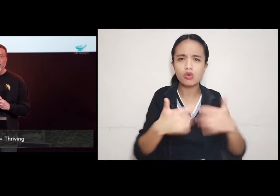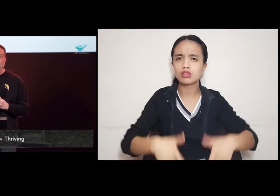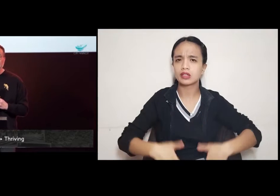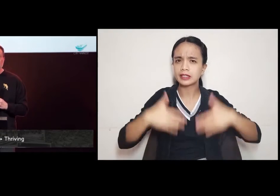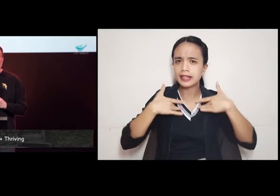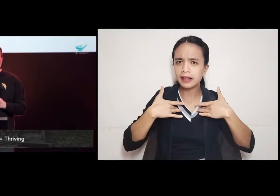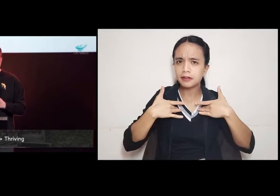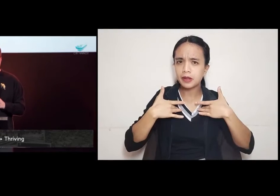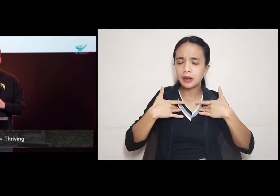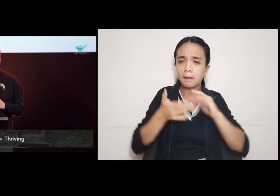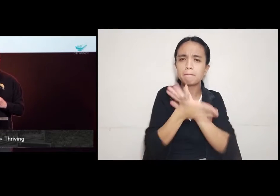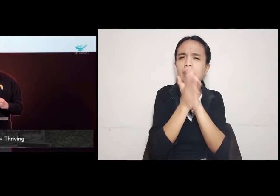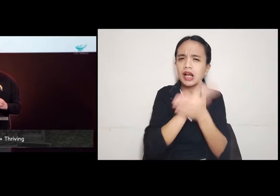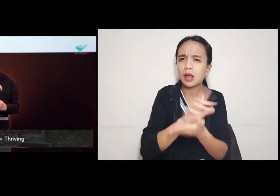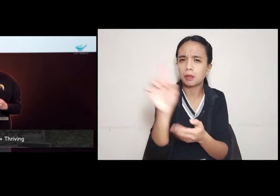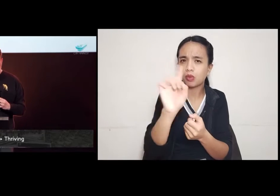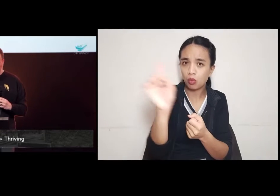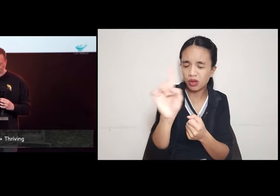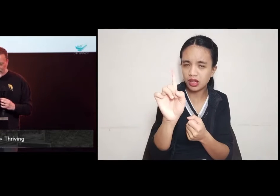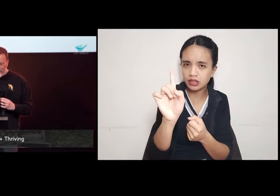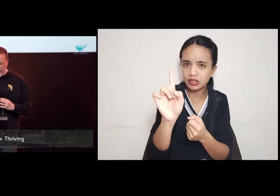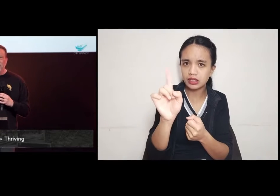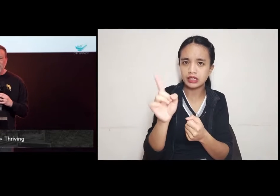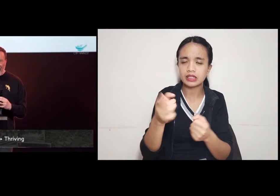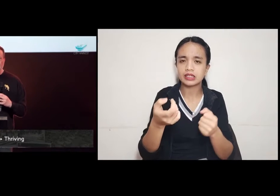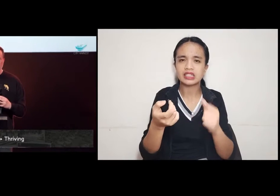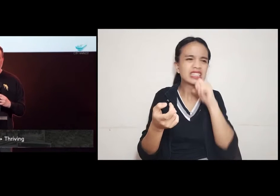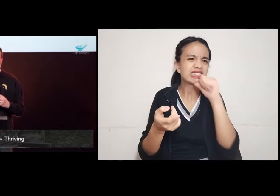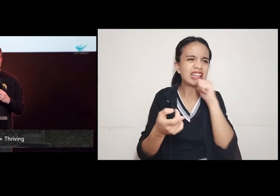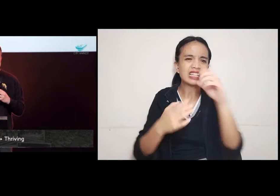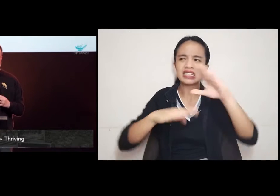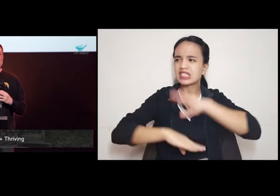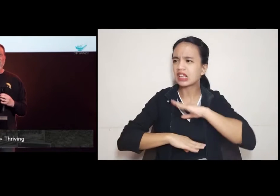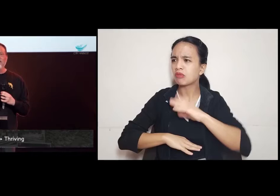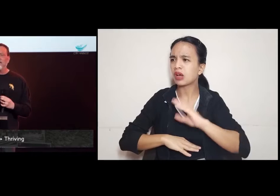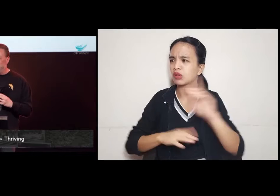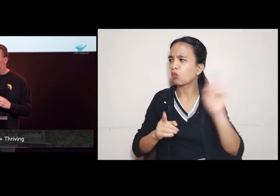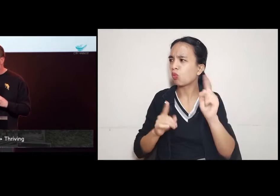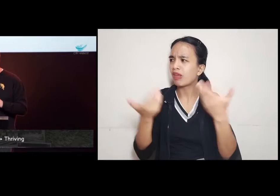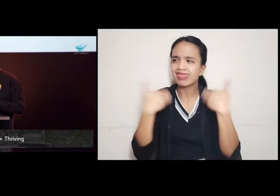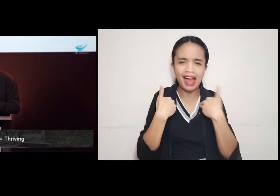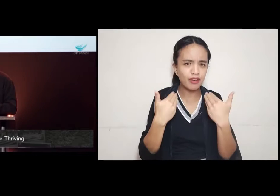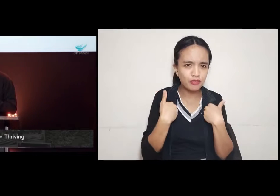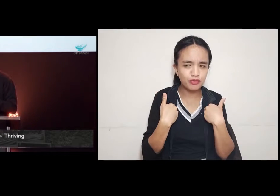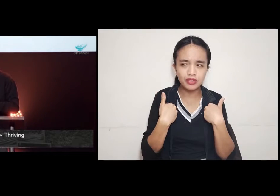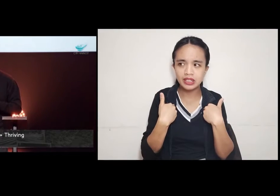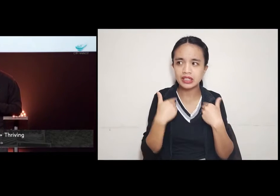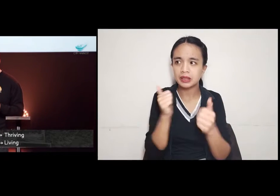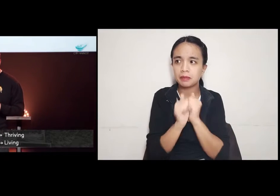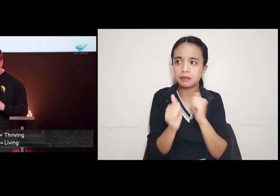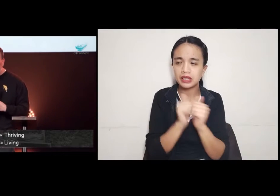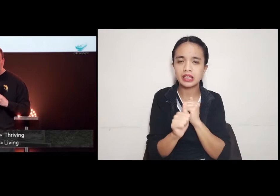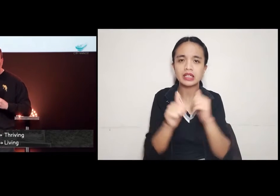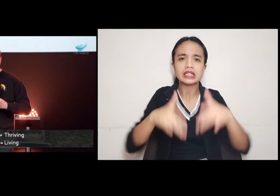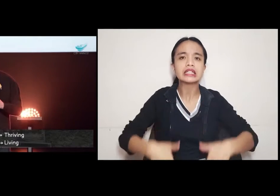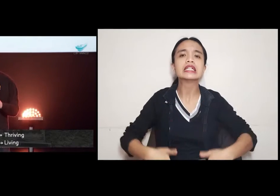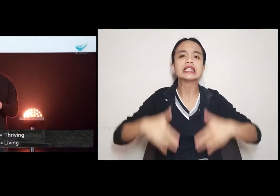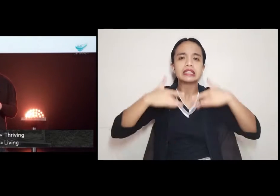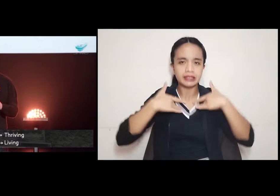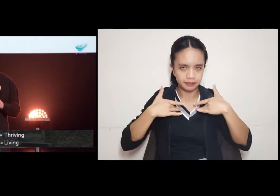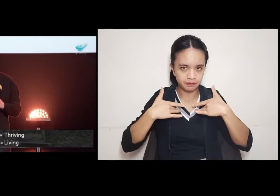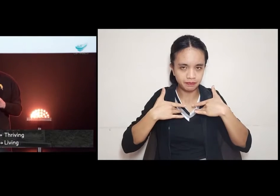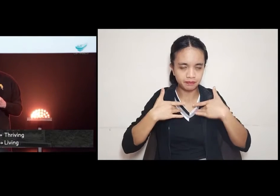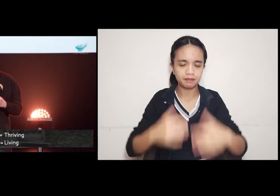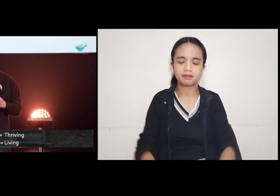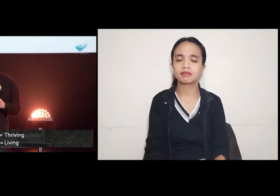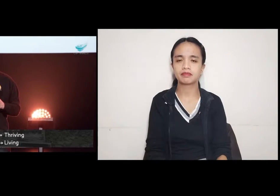life, to become dissatisfied with existing, to insist on living?